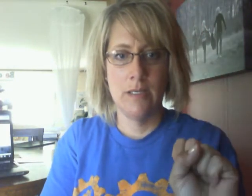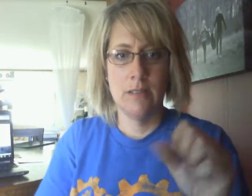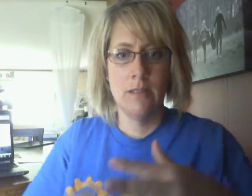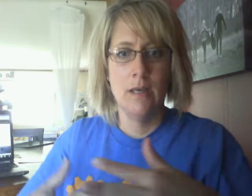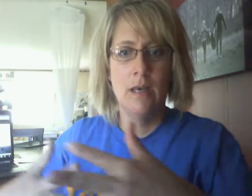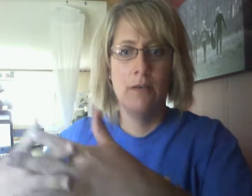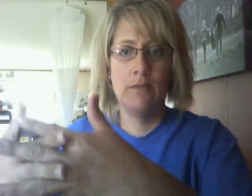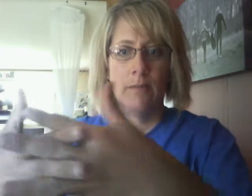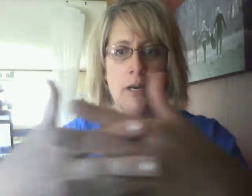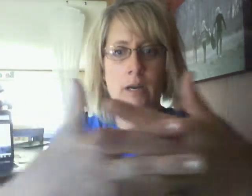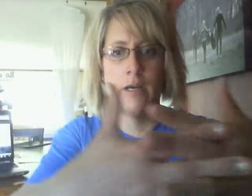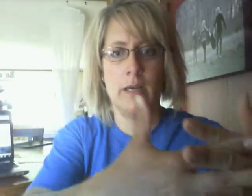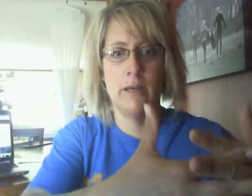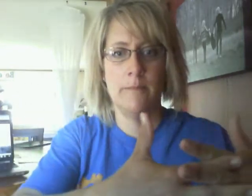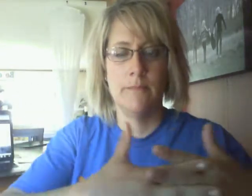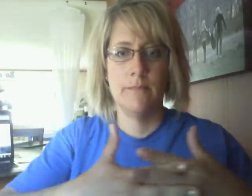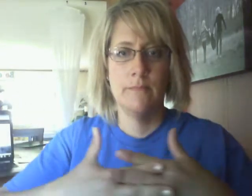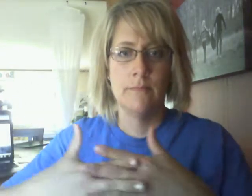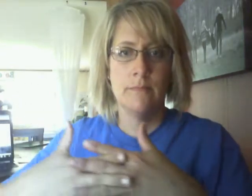States of America